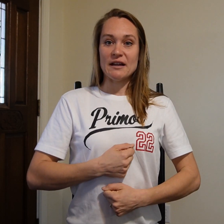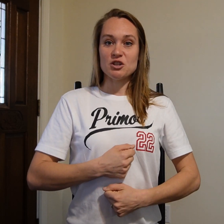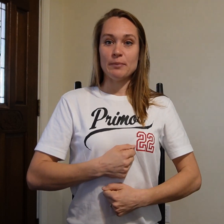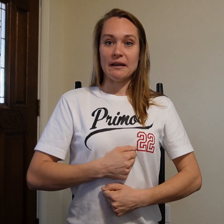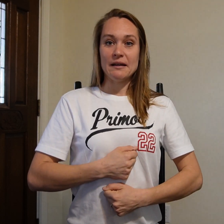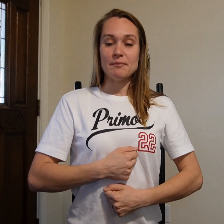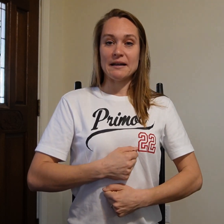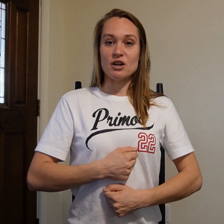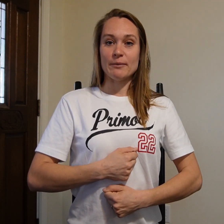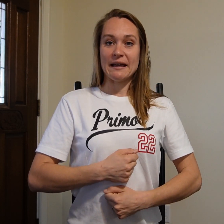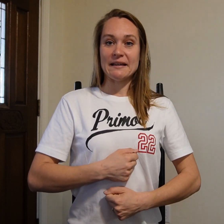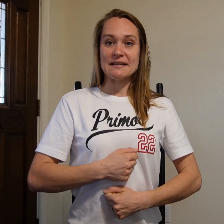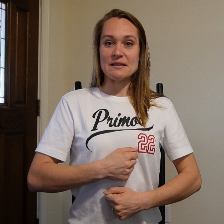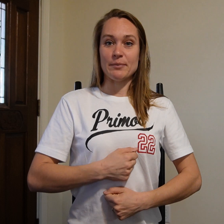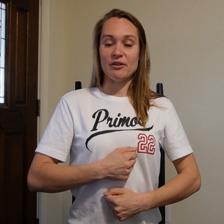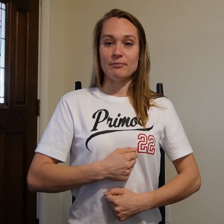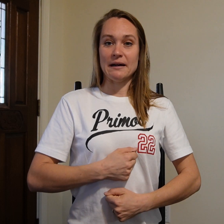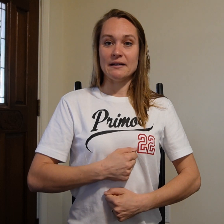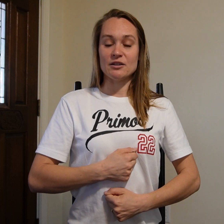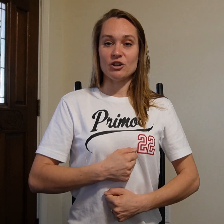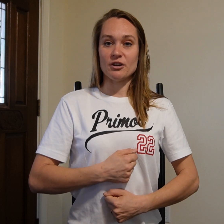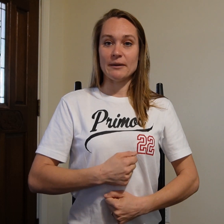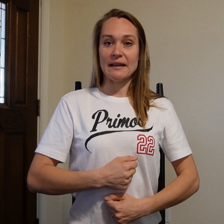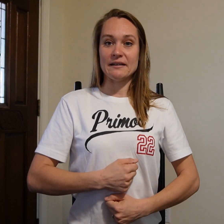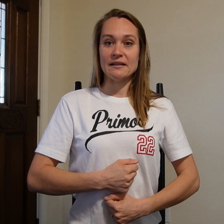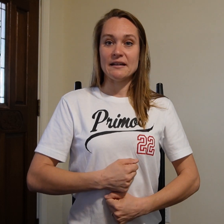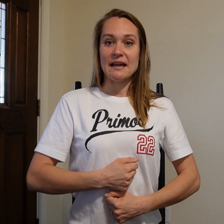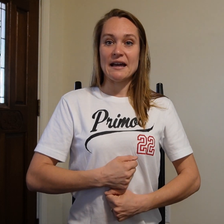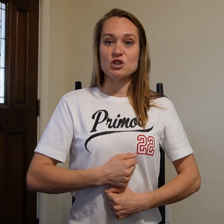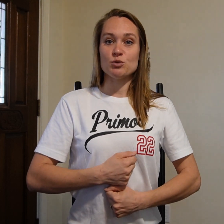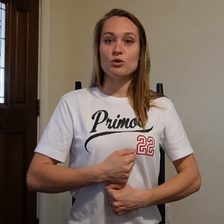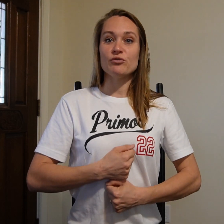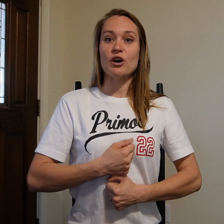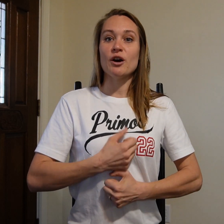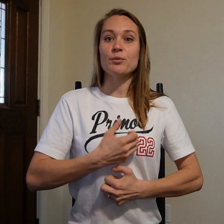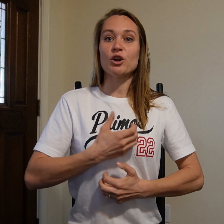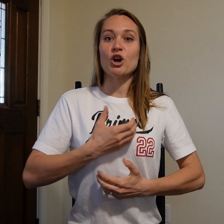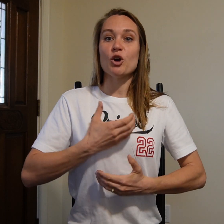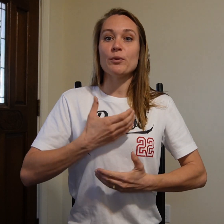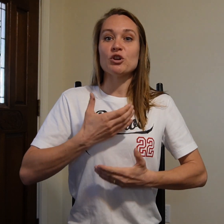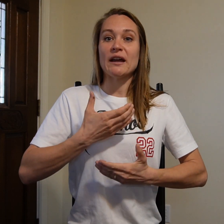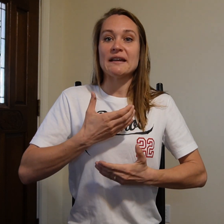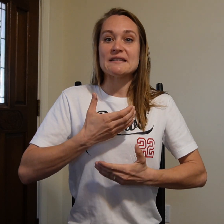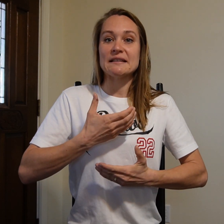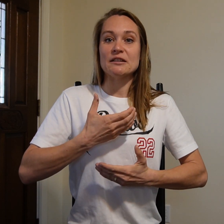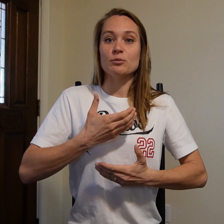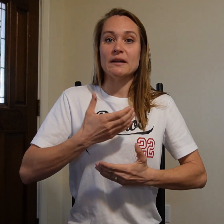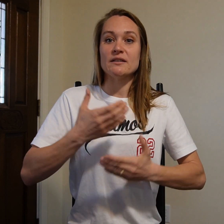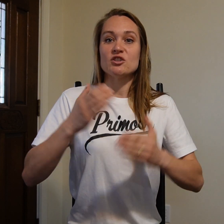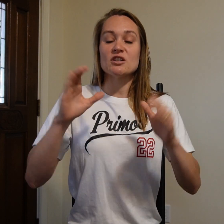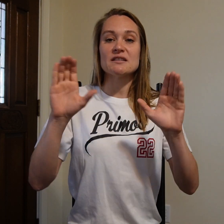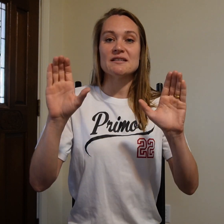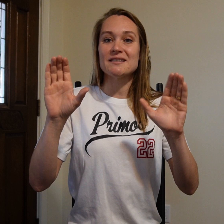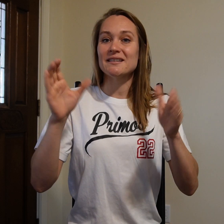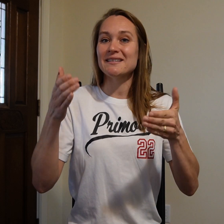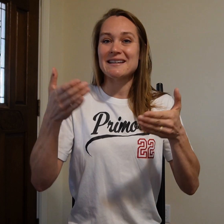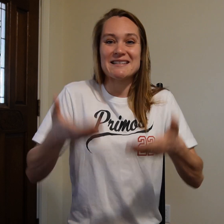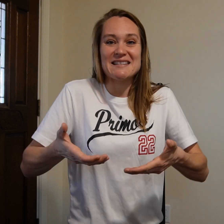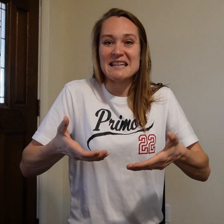your belly. My dominant hand is above my non-dominant hand. As you move up, you're going to open your hands a little bit, just into like